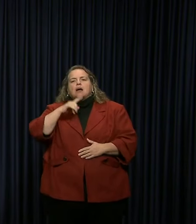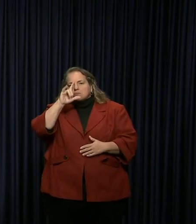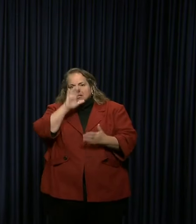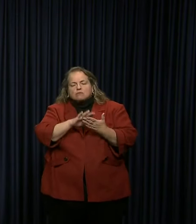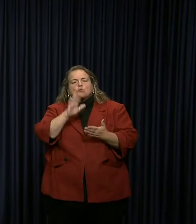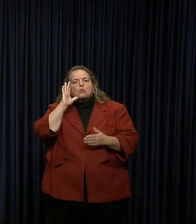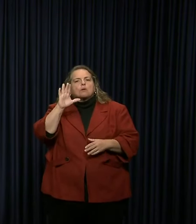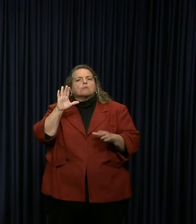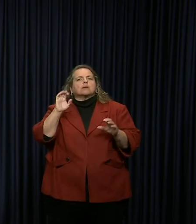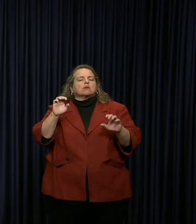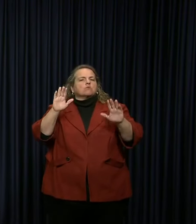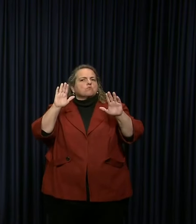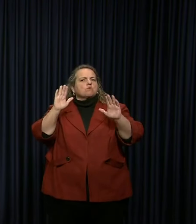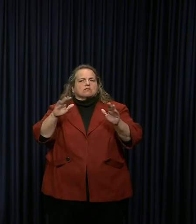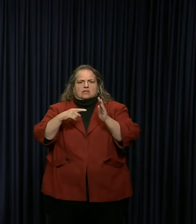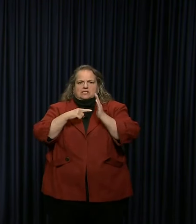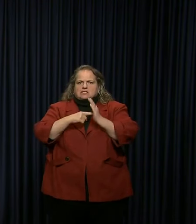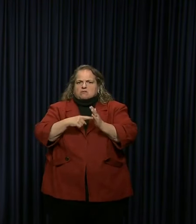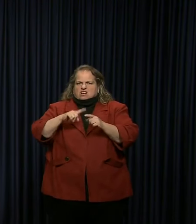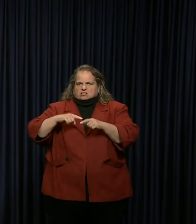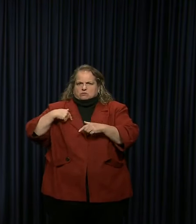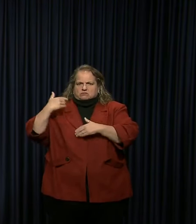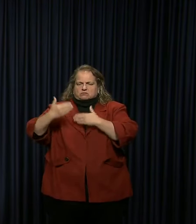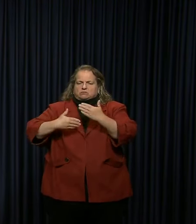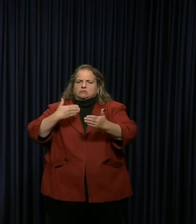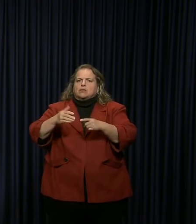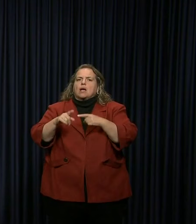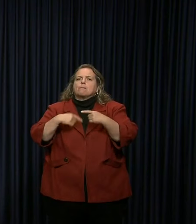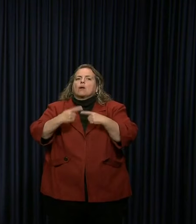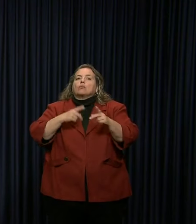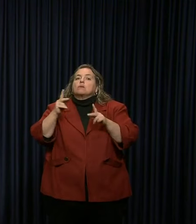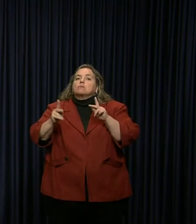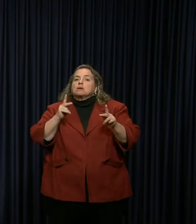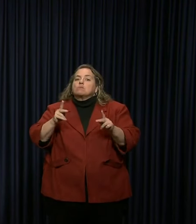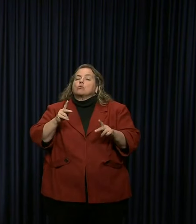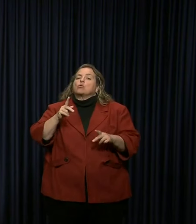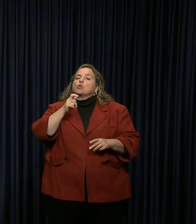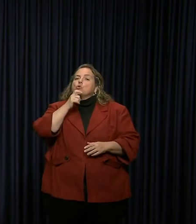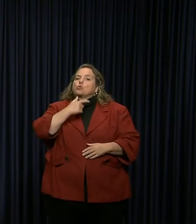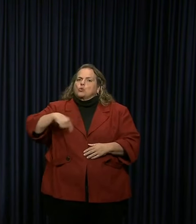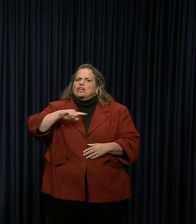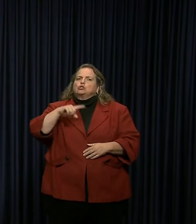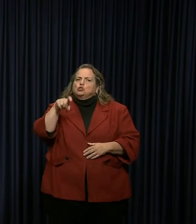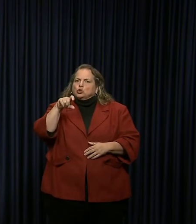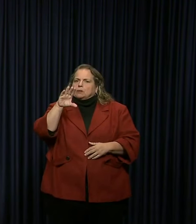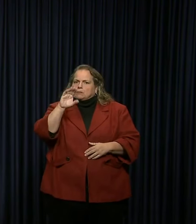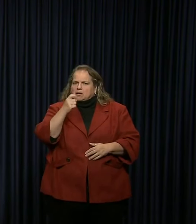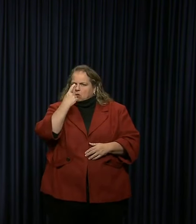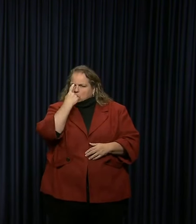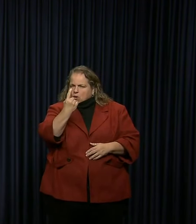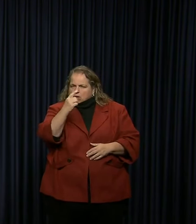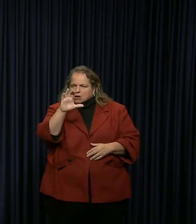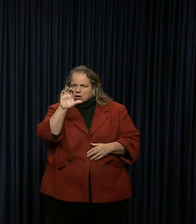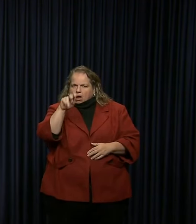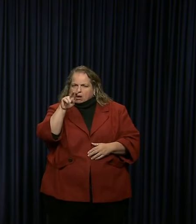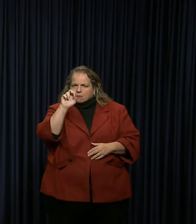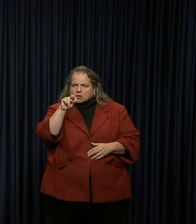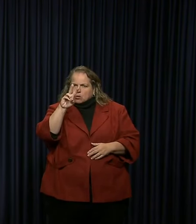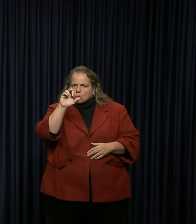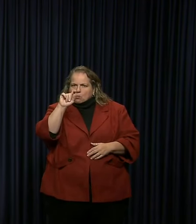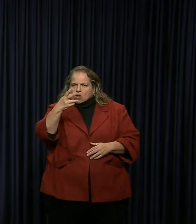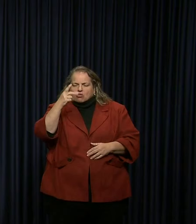example going forward about the people that we truly should be. One Commonwealth for the common